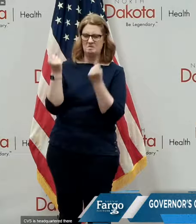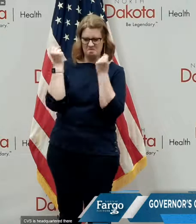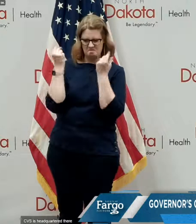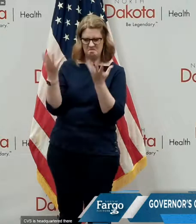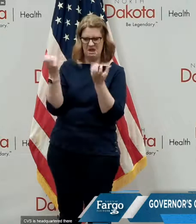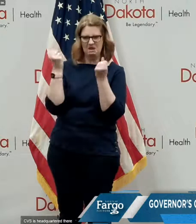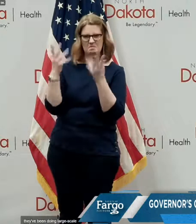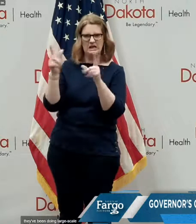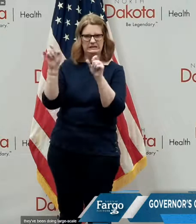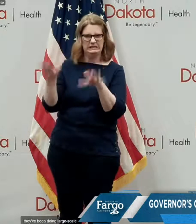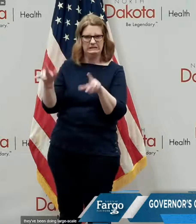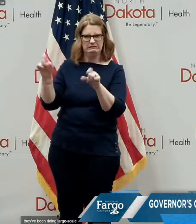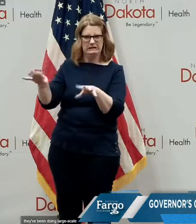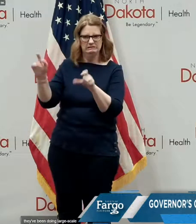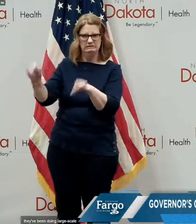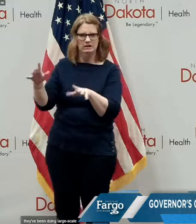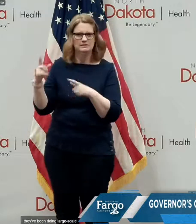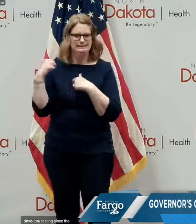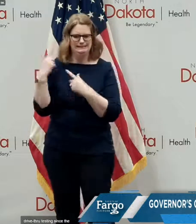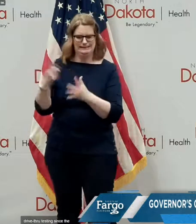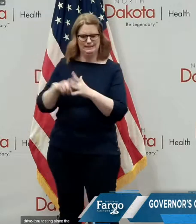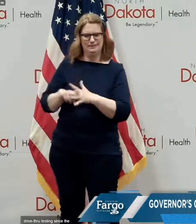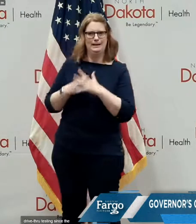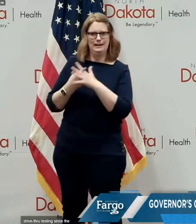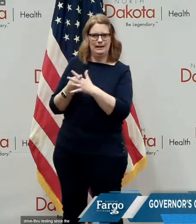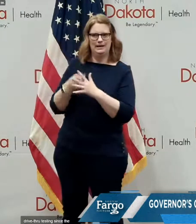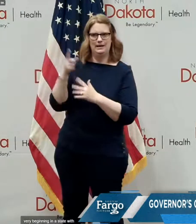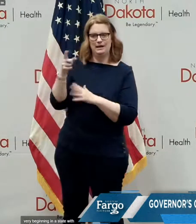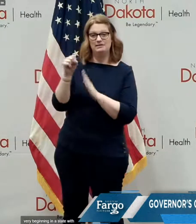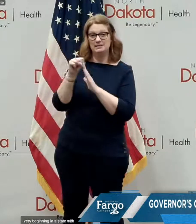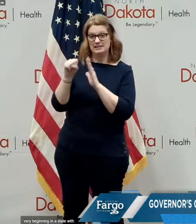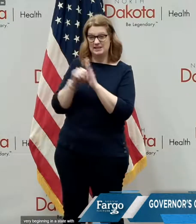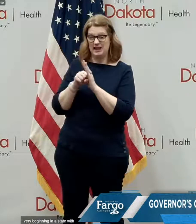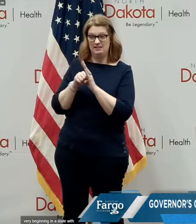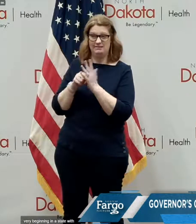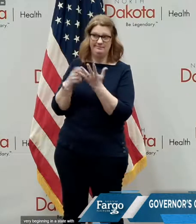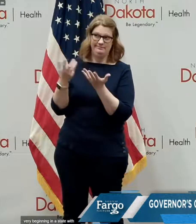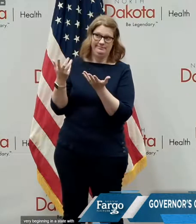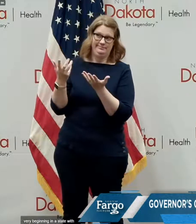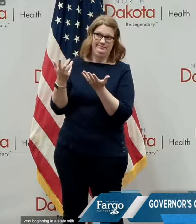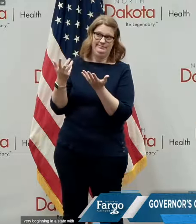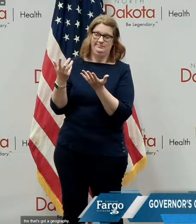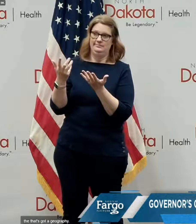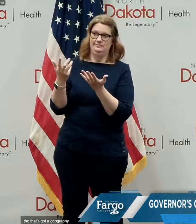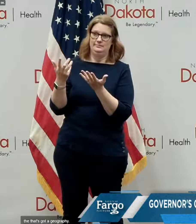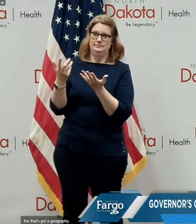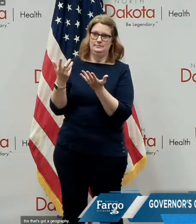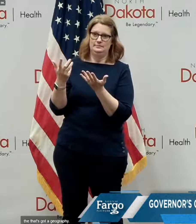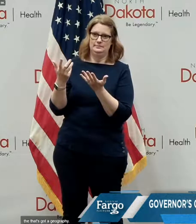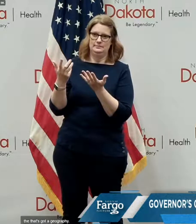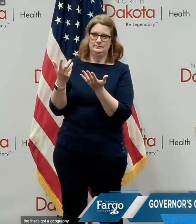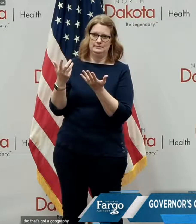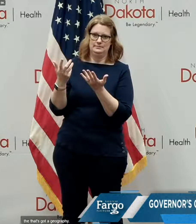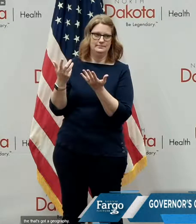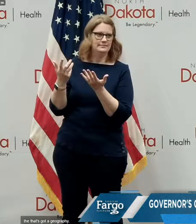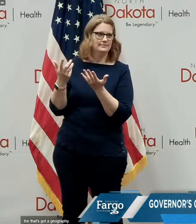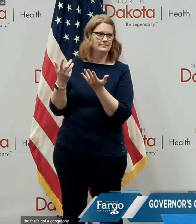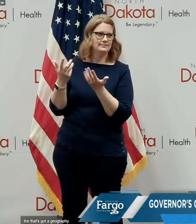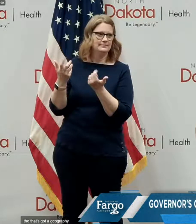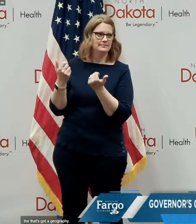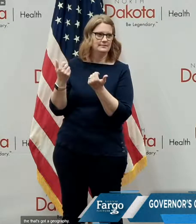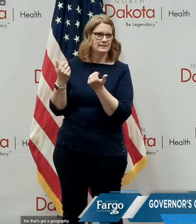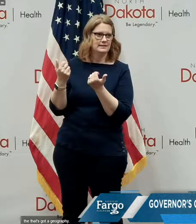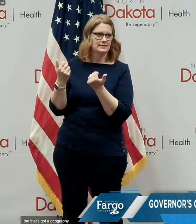testing since the very beginning in a state that's got a geography that's not